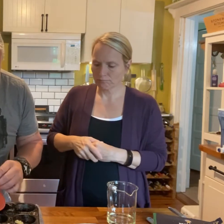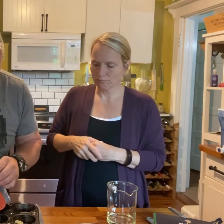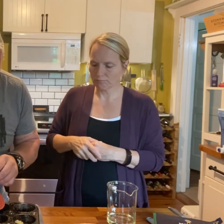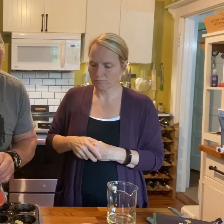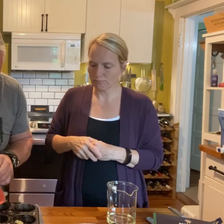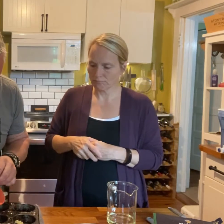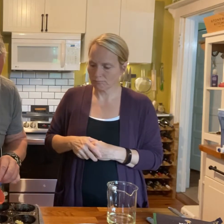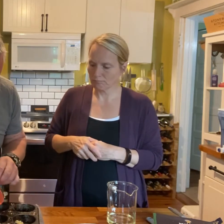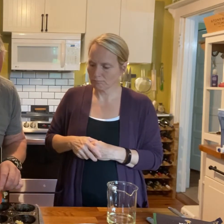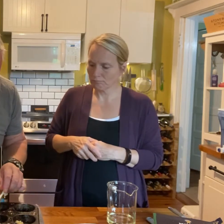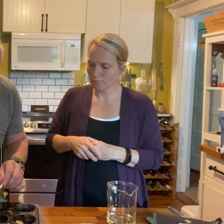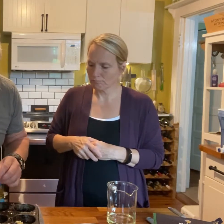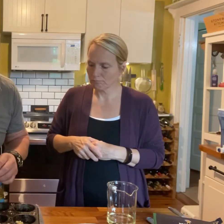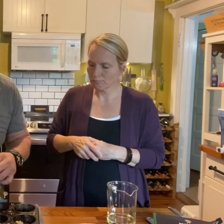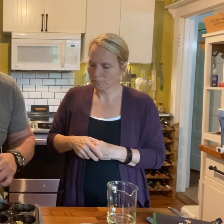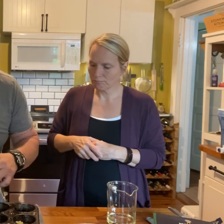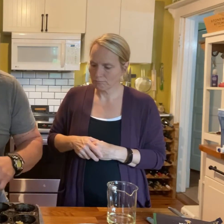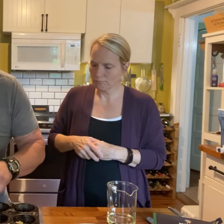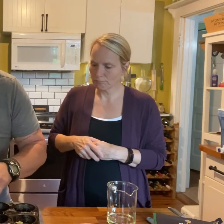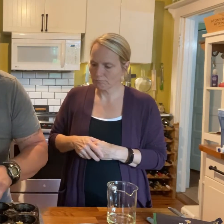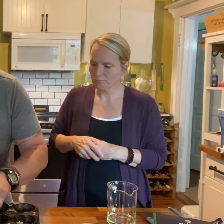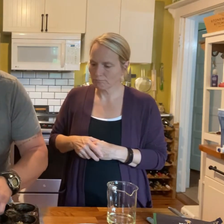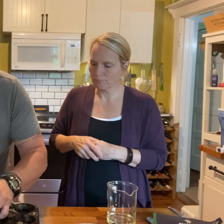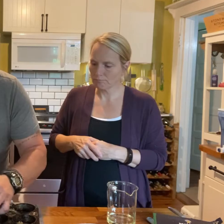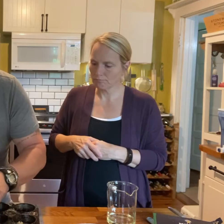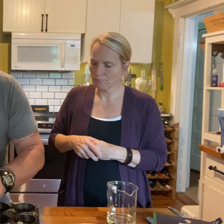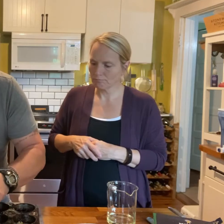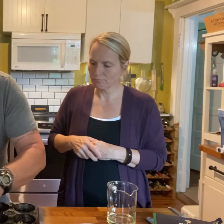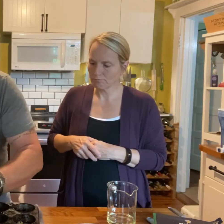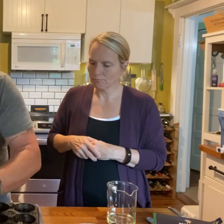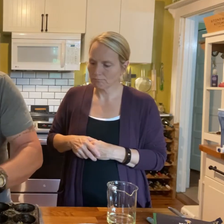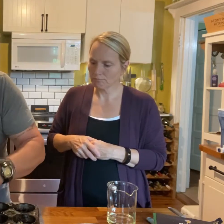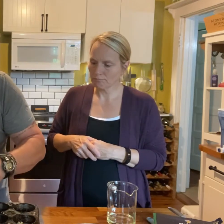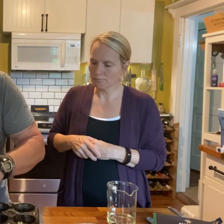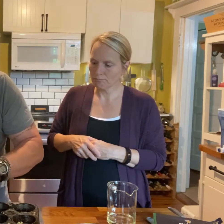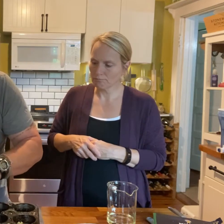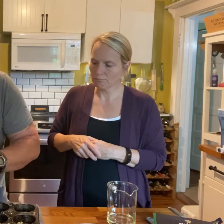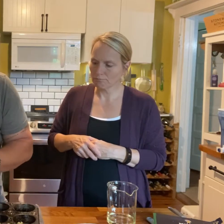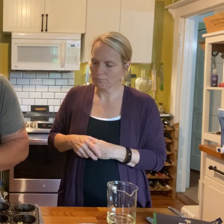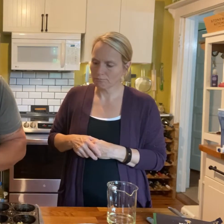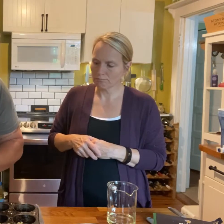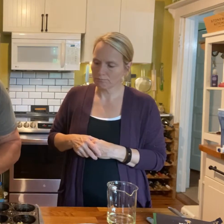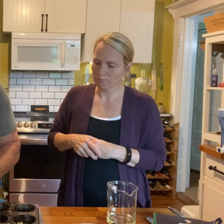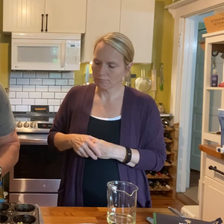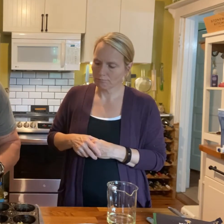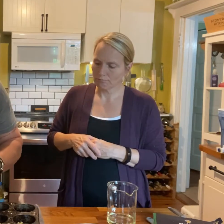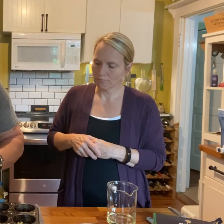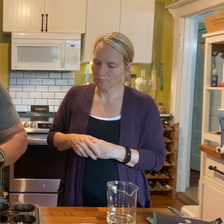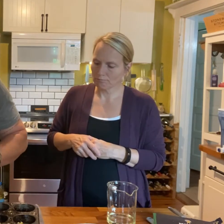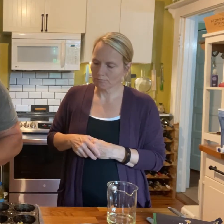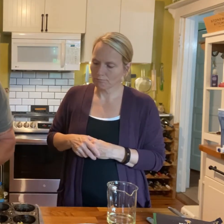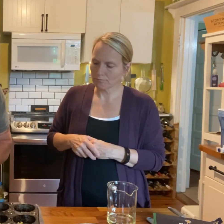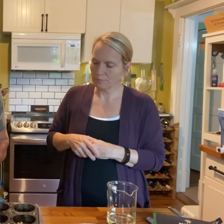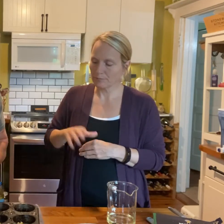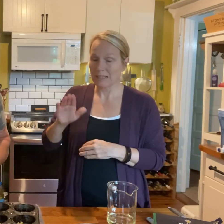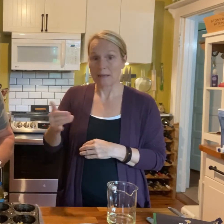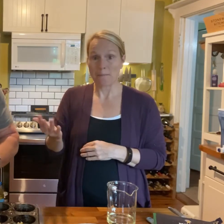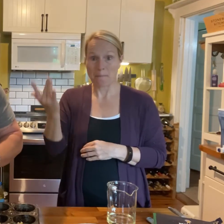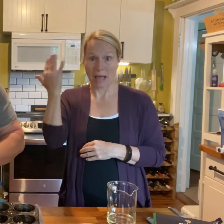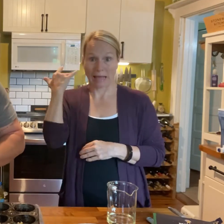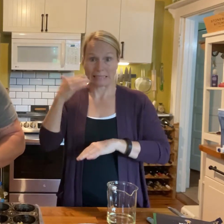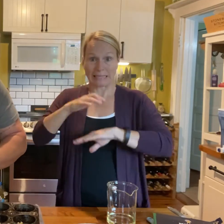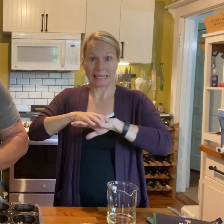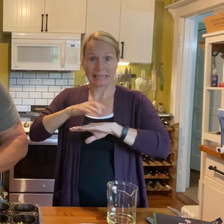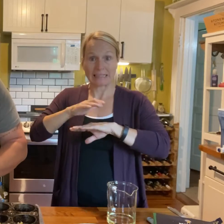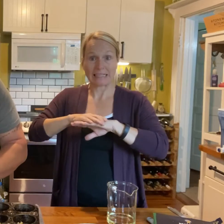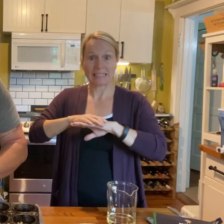and this is just for flavour. Back in England, when I was growing up, beef fat would be the only thing